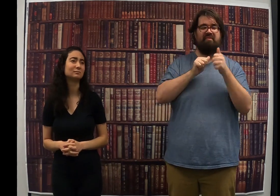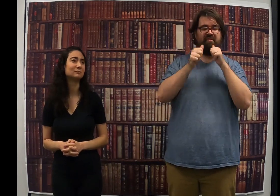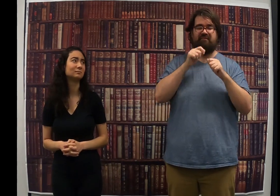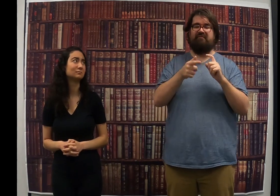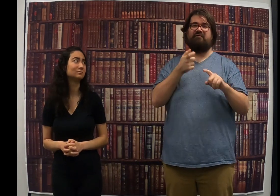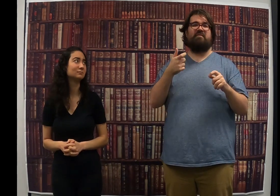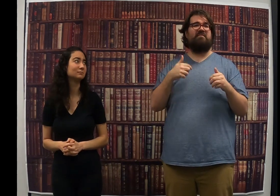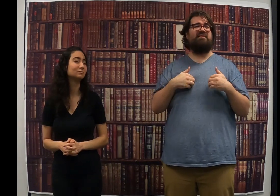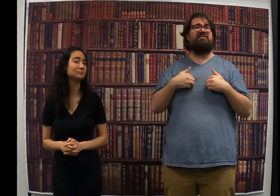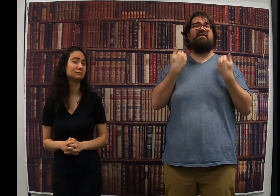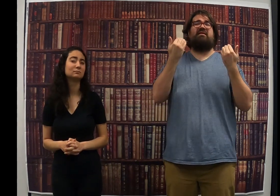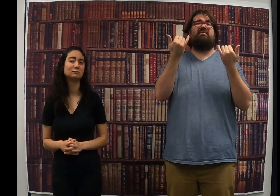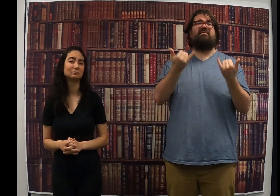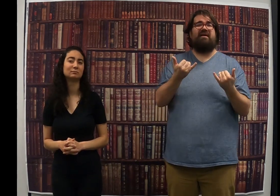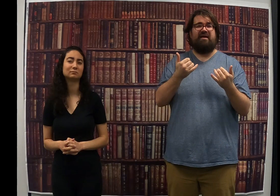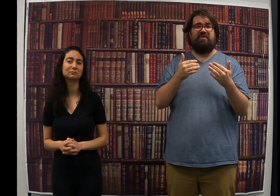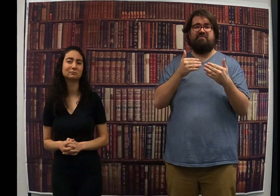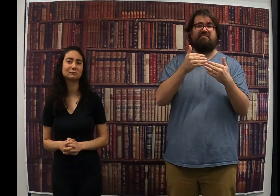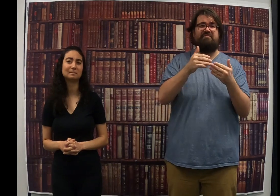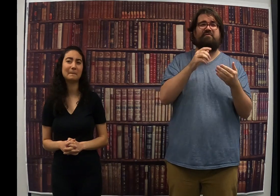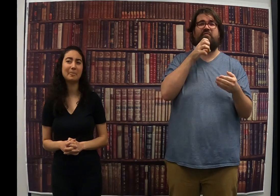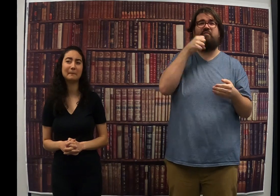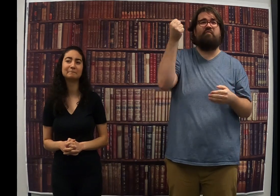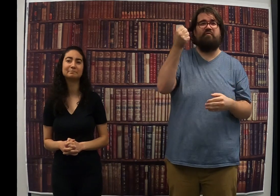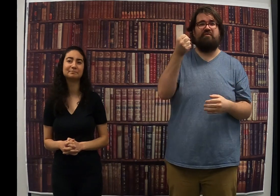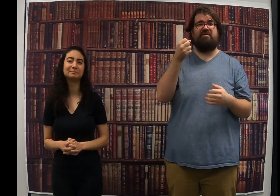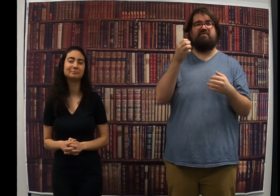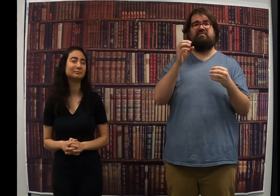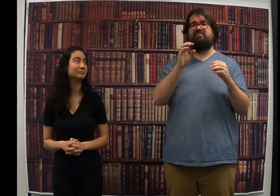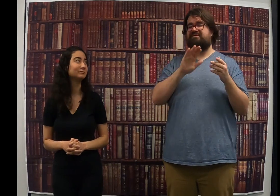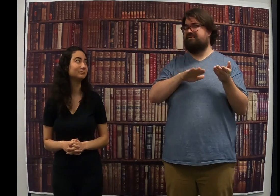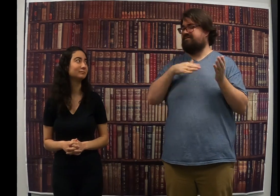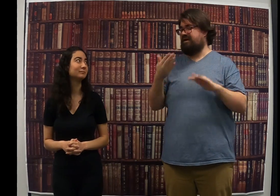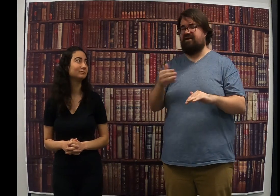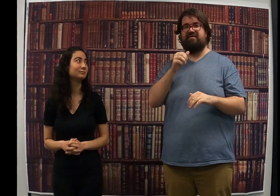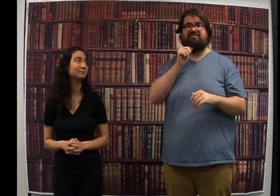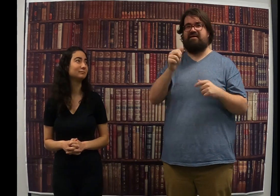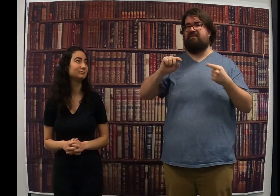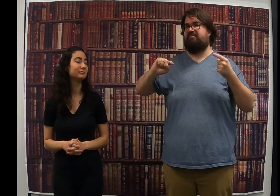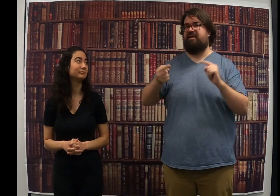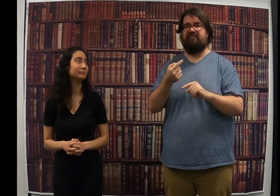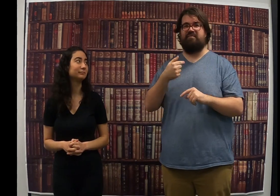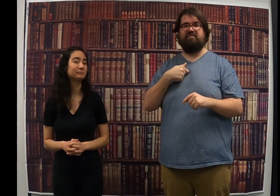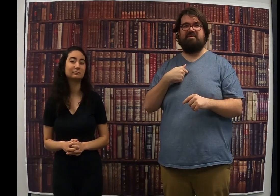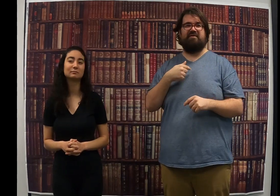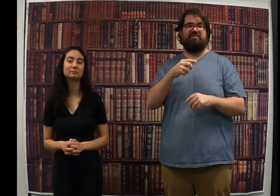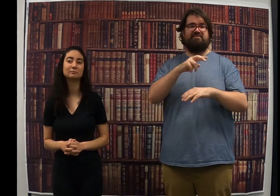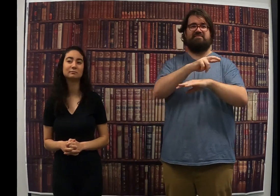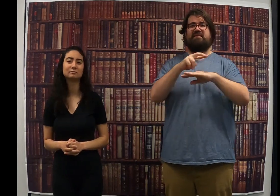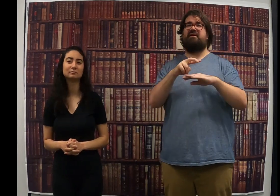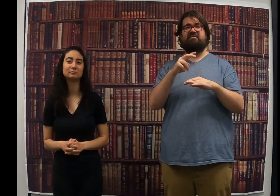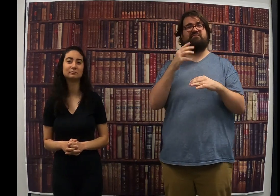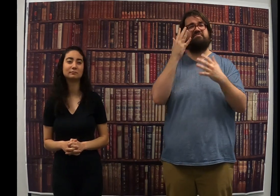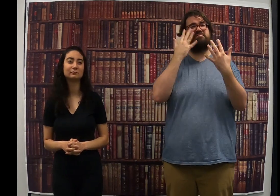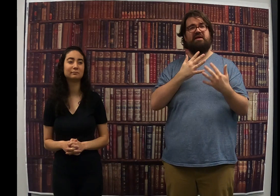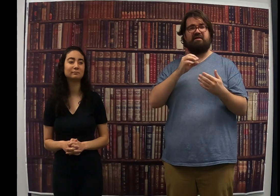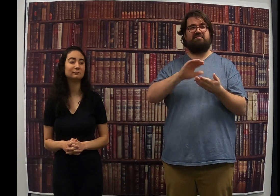in the prime of youth. Nor is dying painful to me, laying down my sadness in